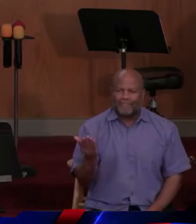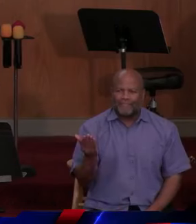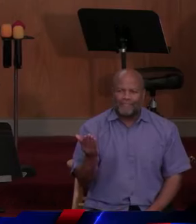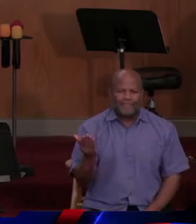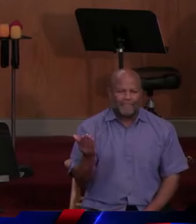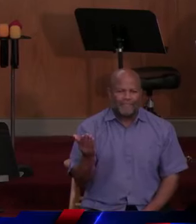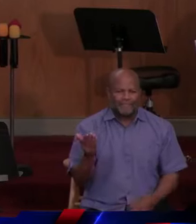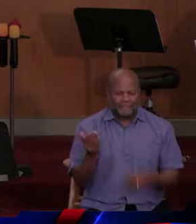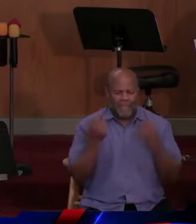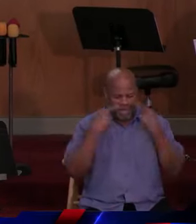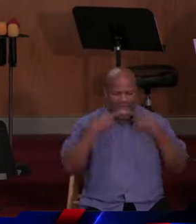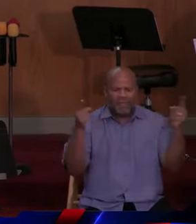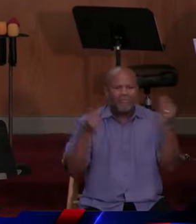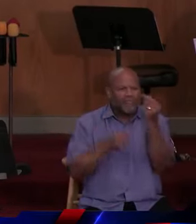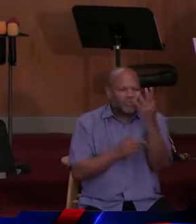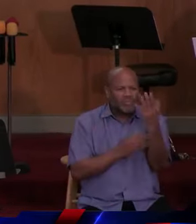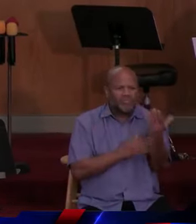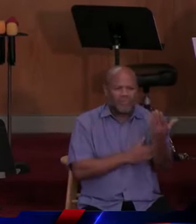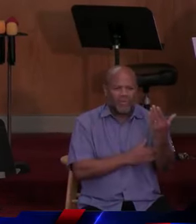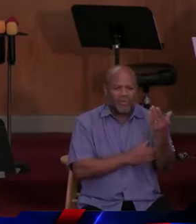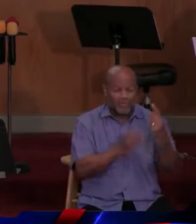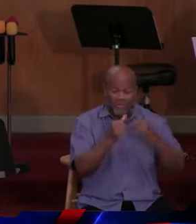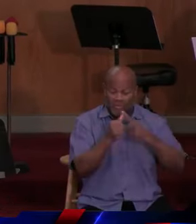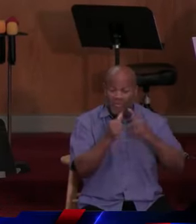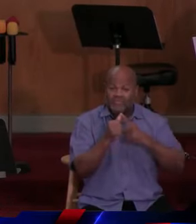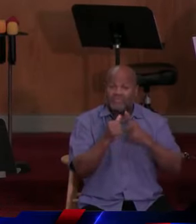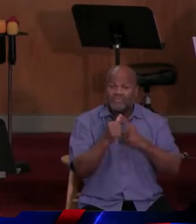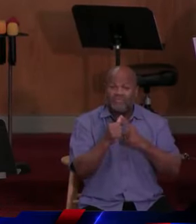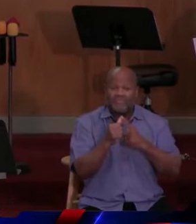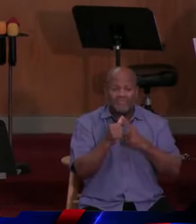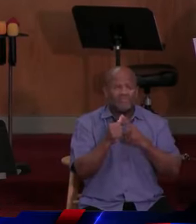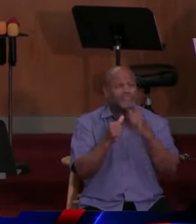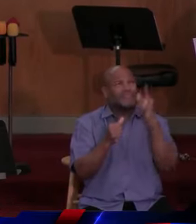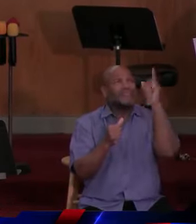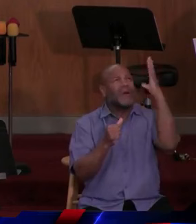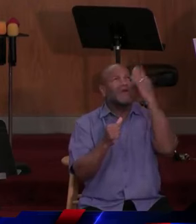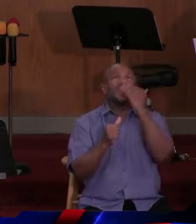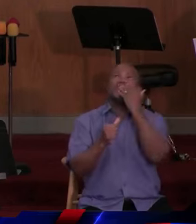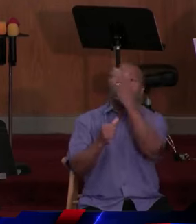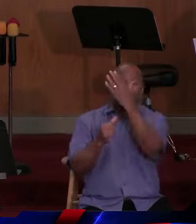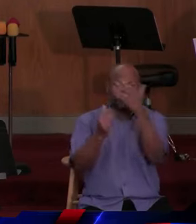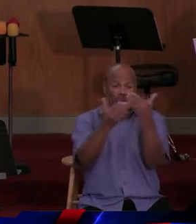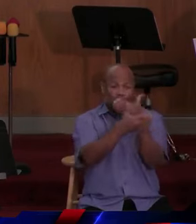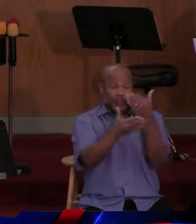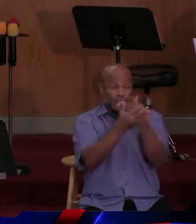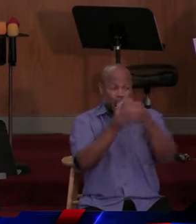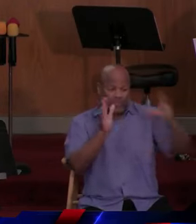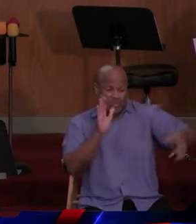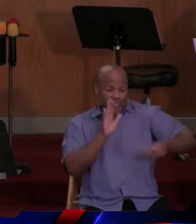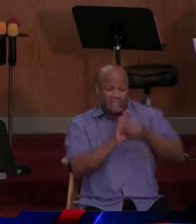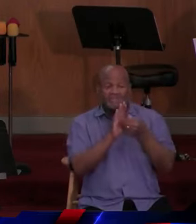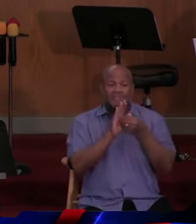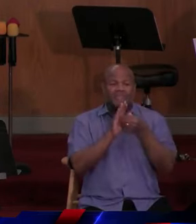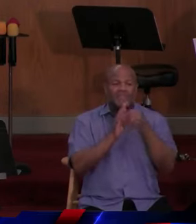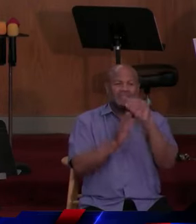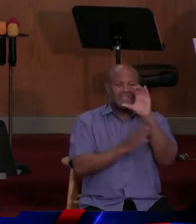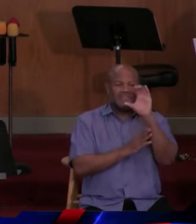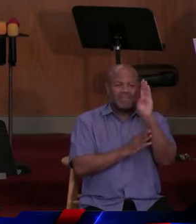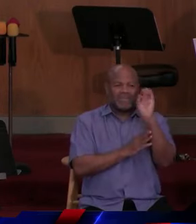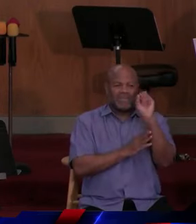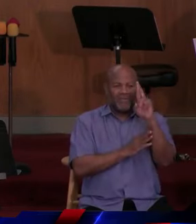We have a couple of announcements this morning. First of all, we'd like to thank God and welcome the newest addition to the CBSR